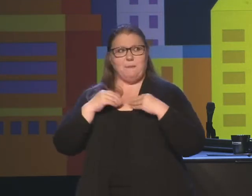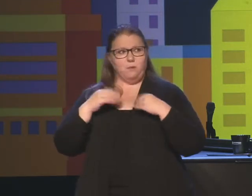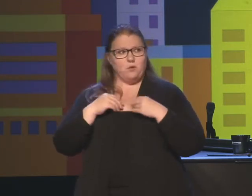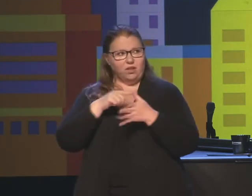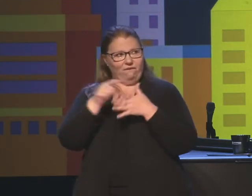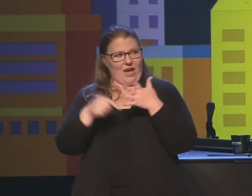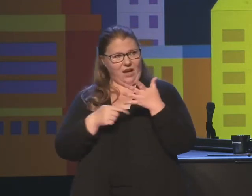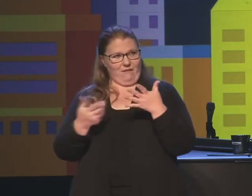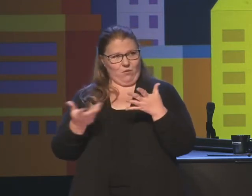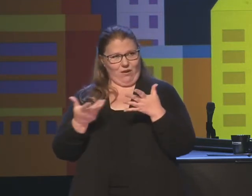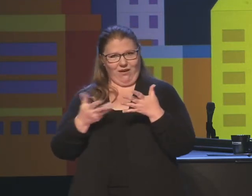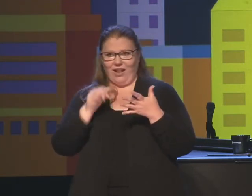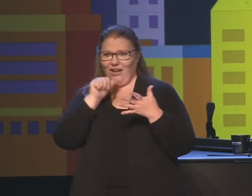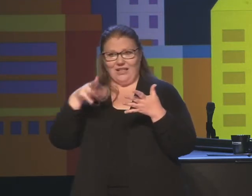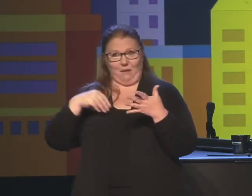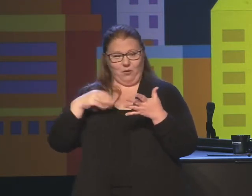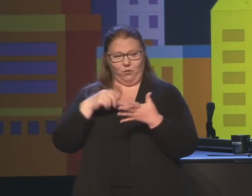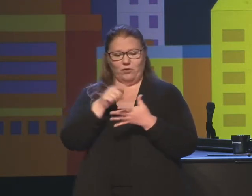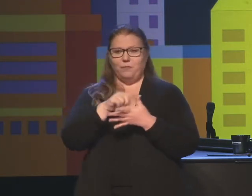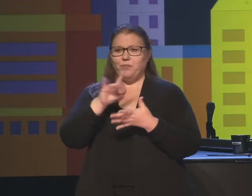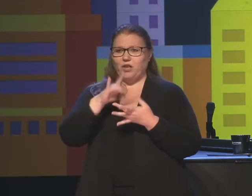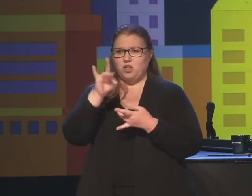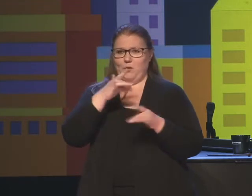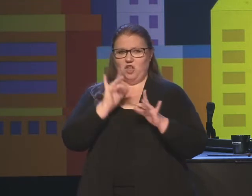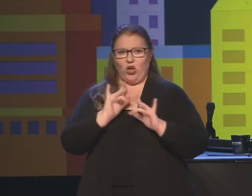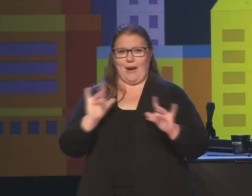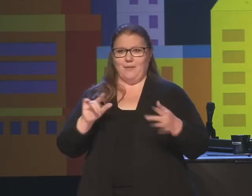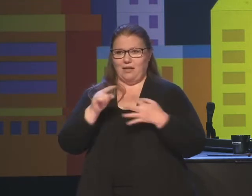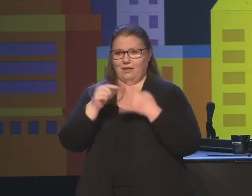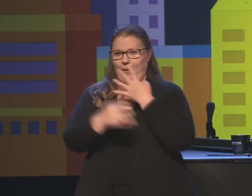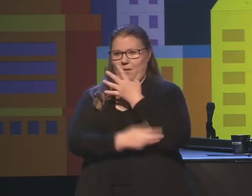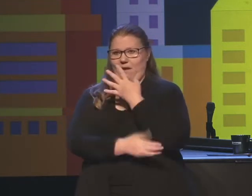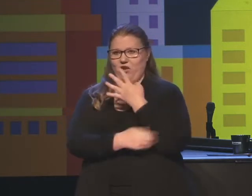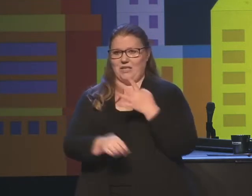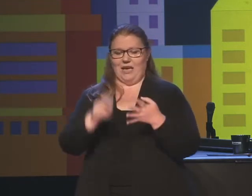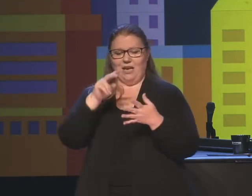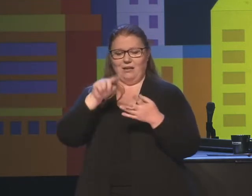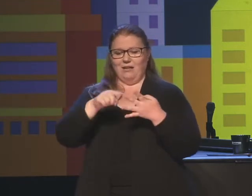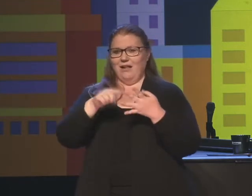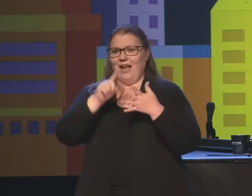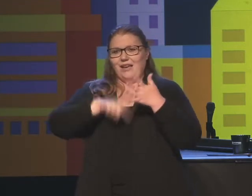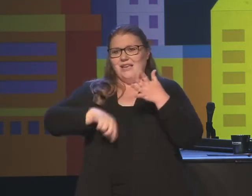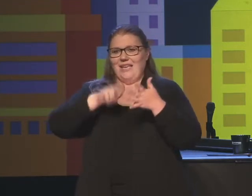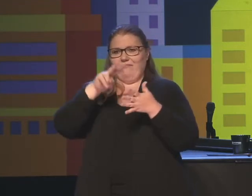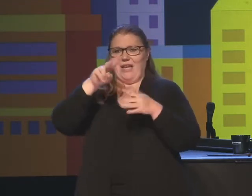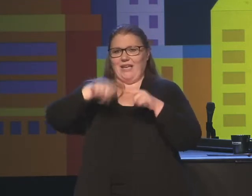unacceptables? Spiritual emptiness, poverty, illiteracy, fear of the other.